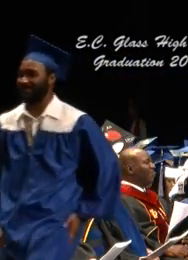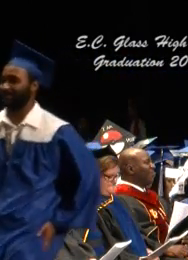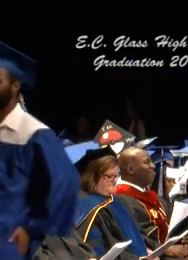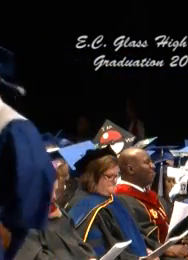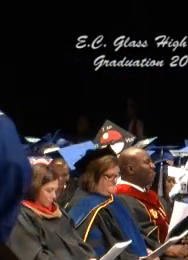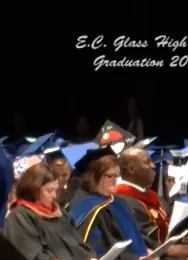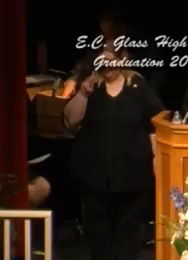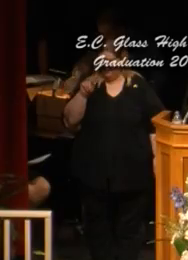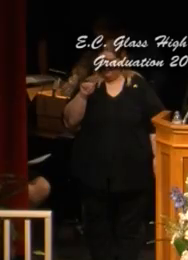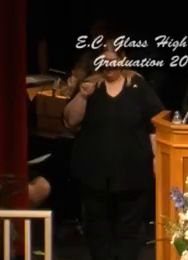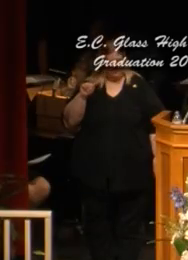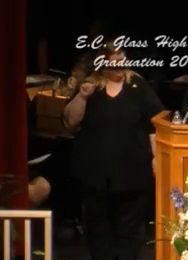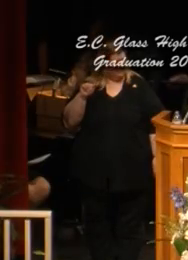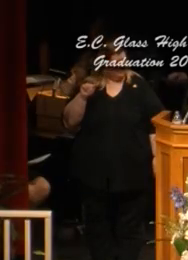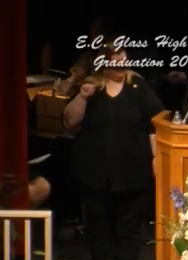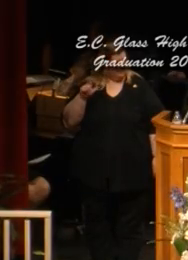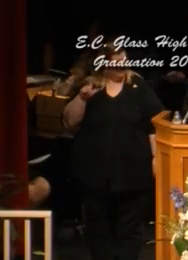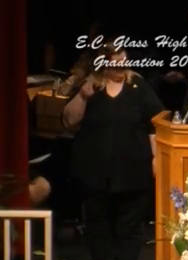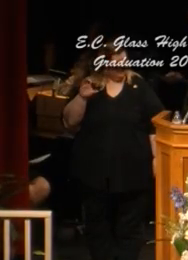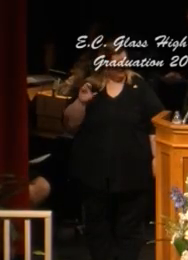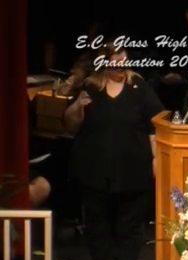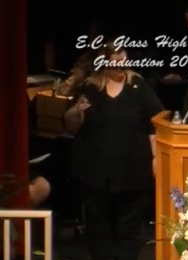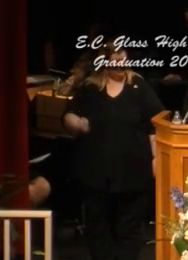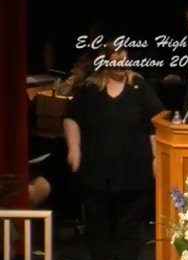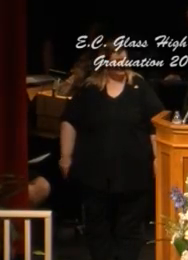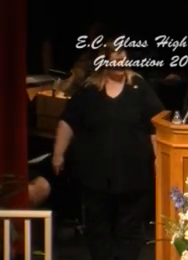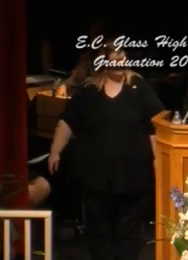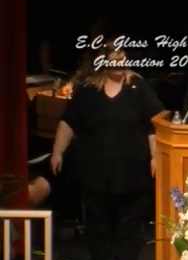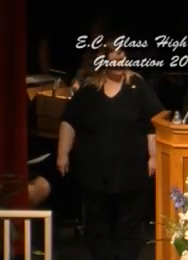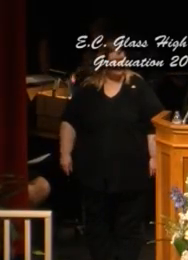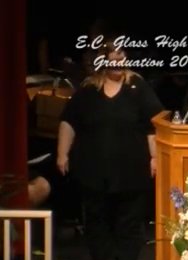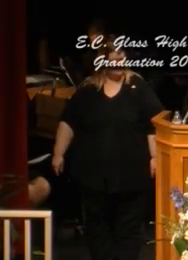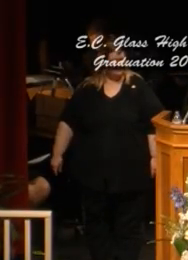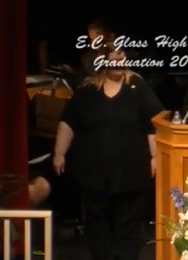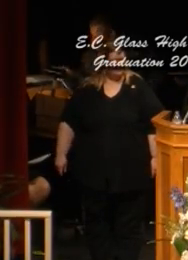Joshua Caleb Kalich.